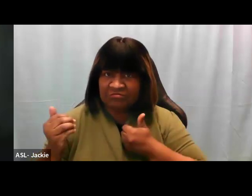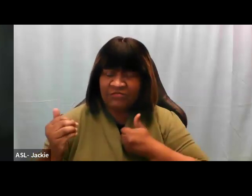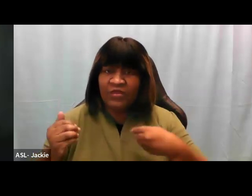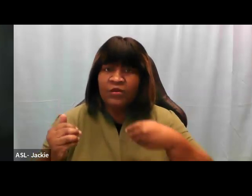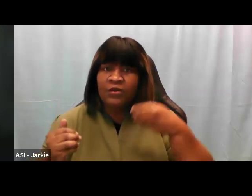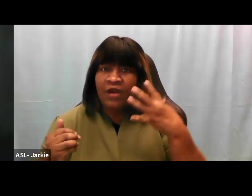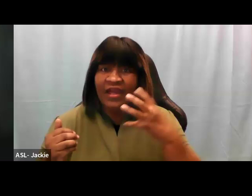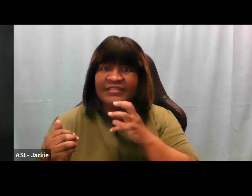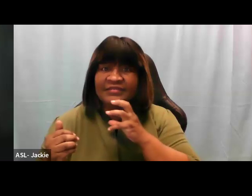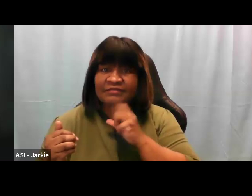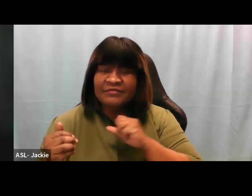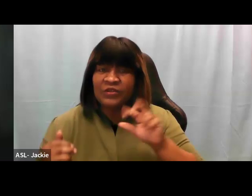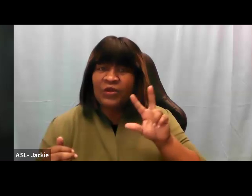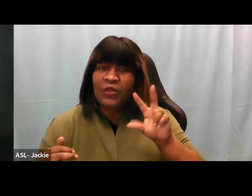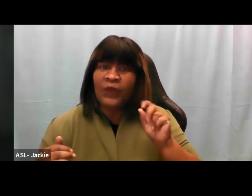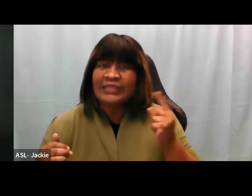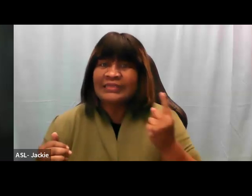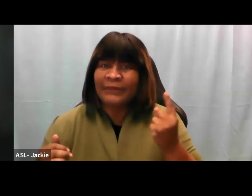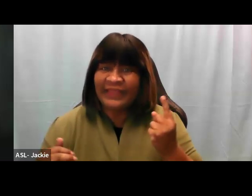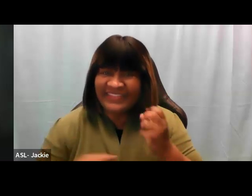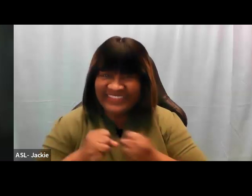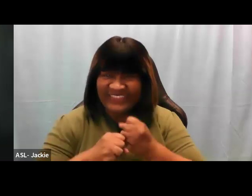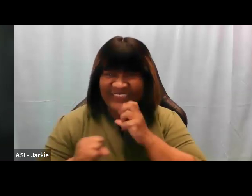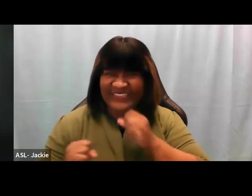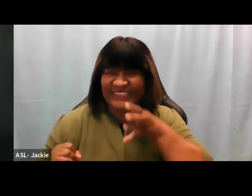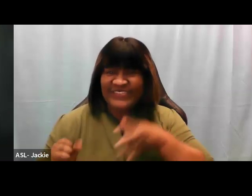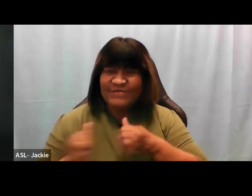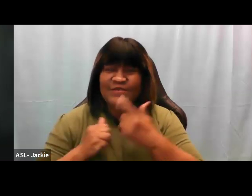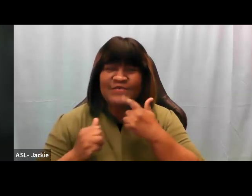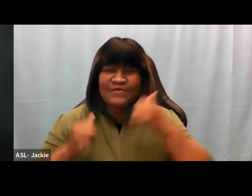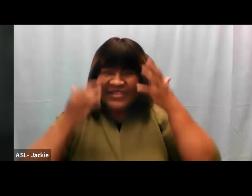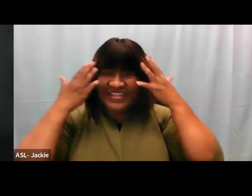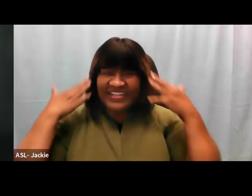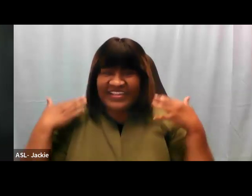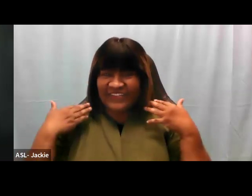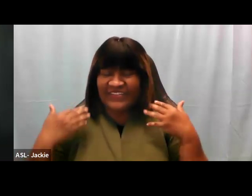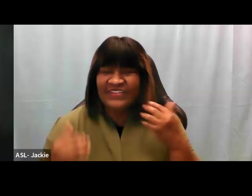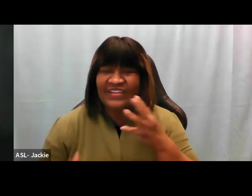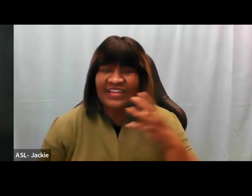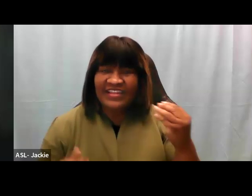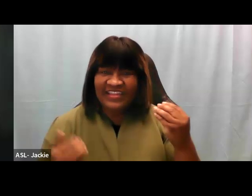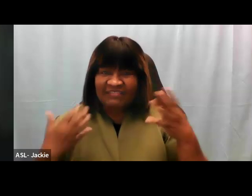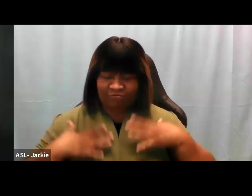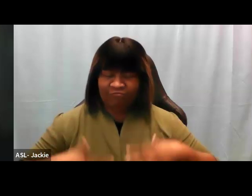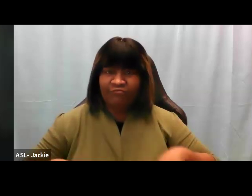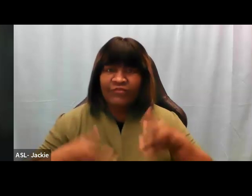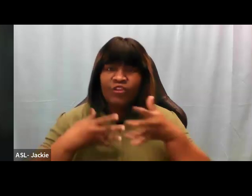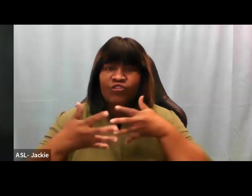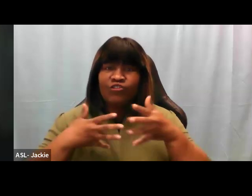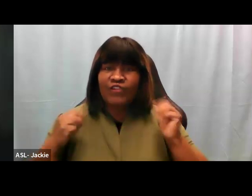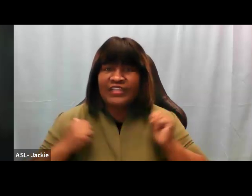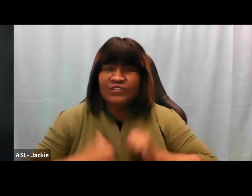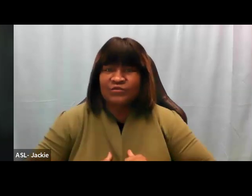white 30-something-year-old woman with reddish hair and wearing a gray